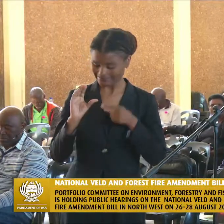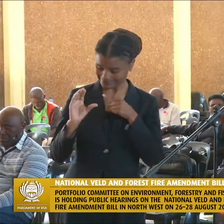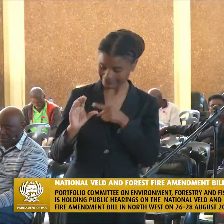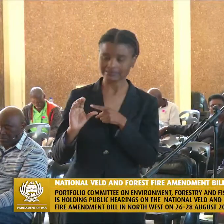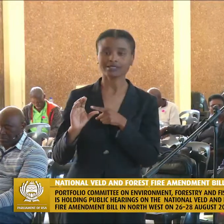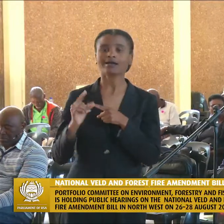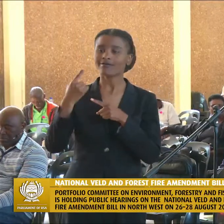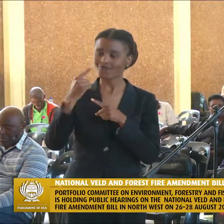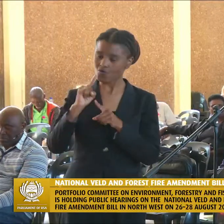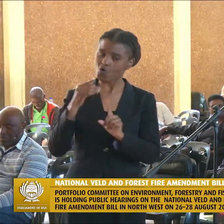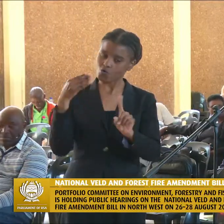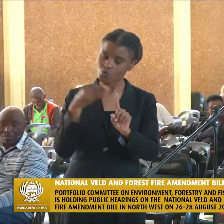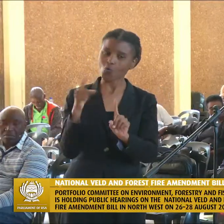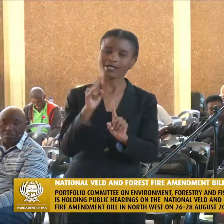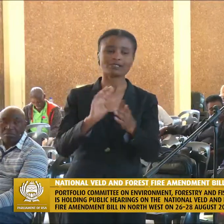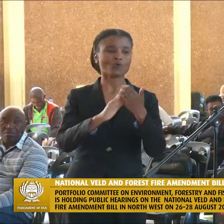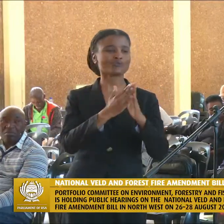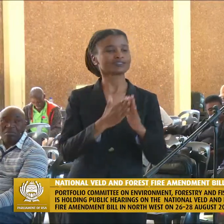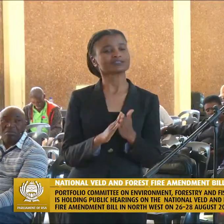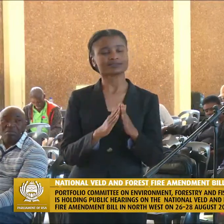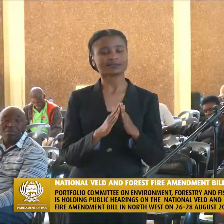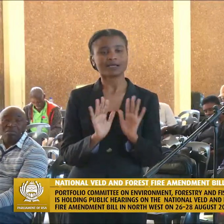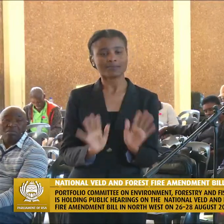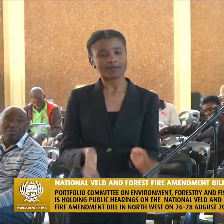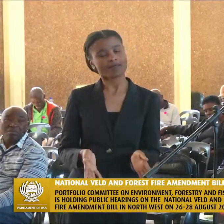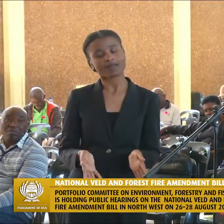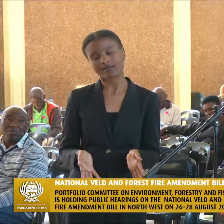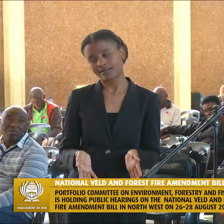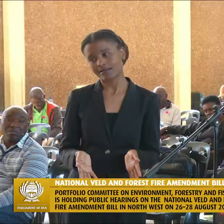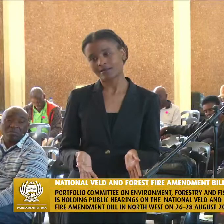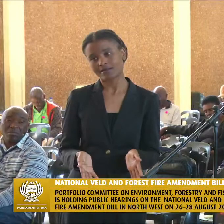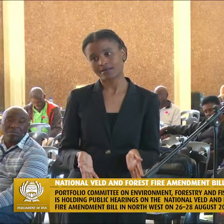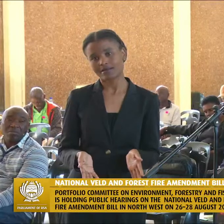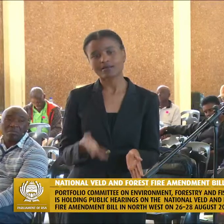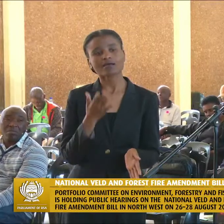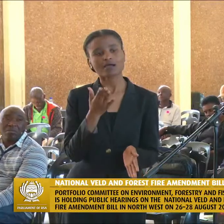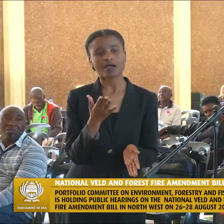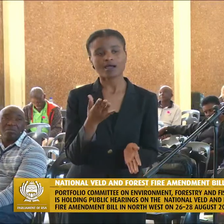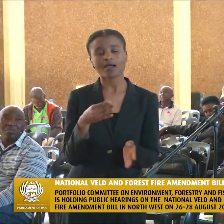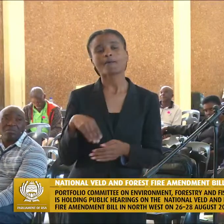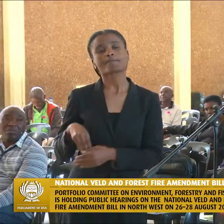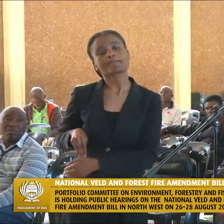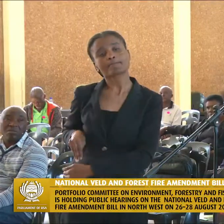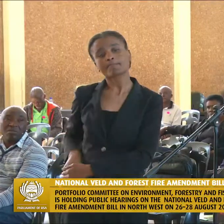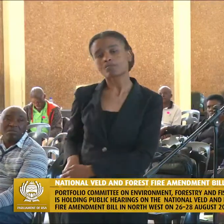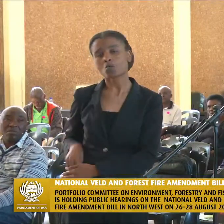give it to the community directly to the community not into your pockets